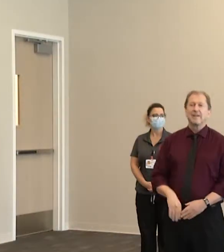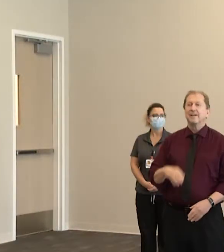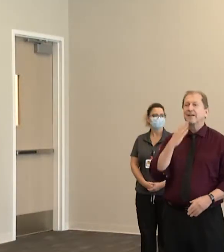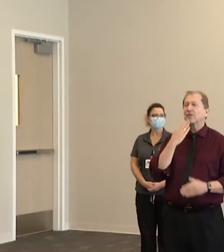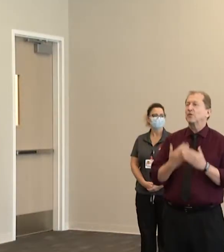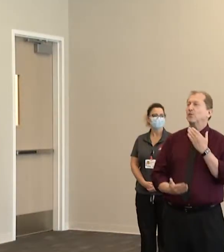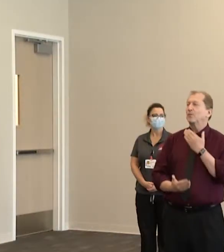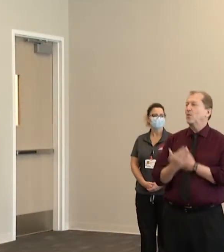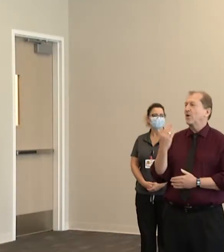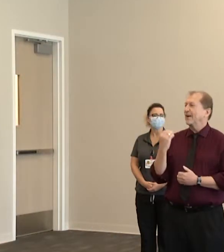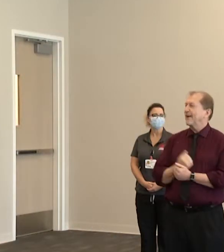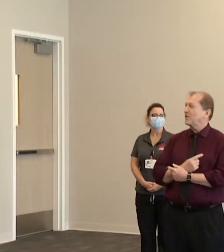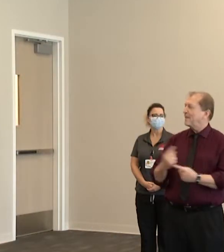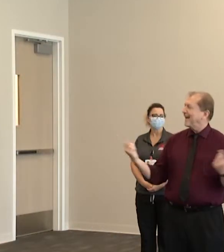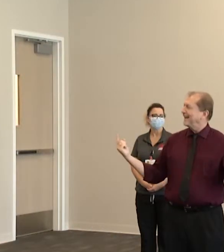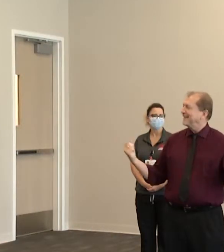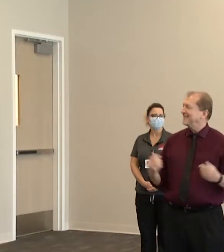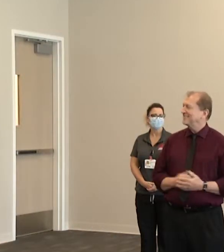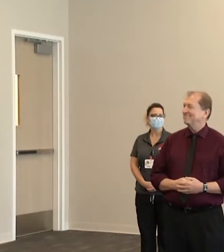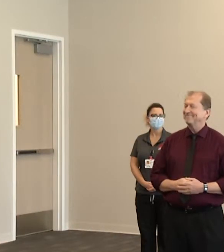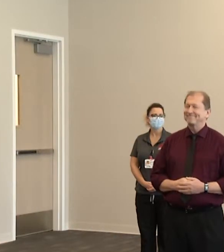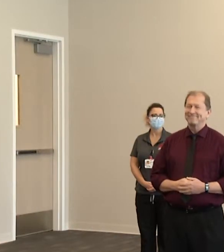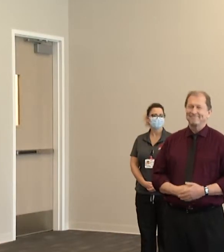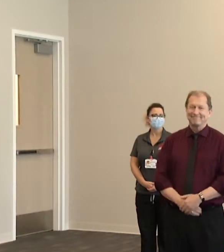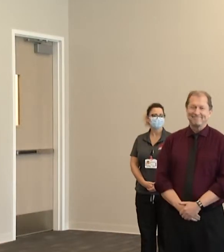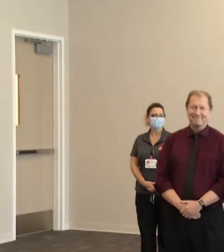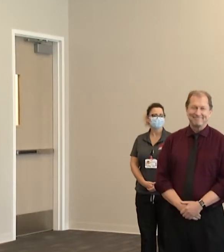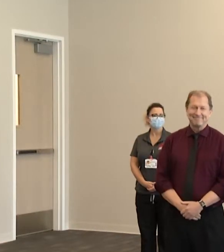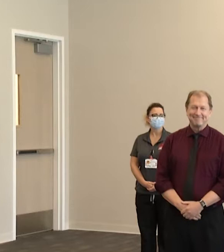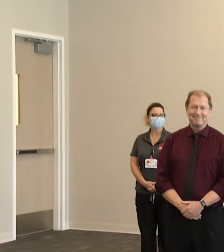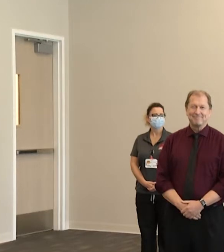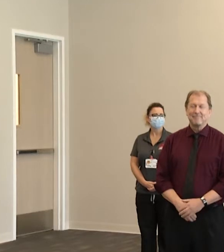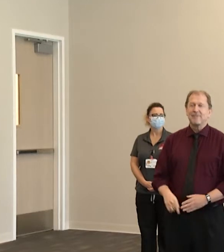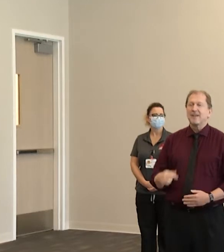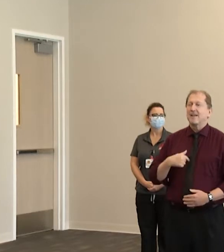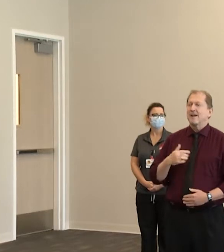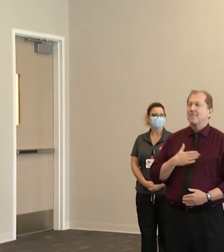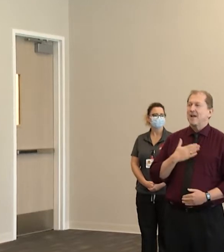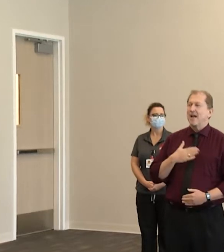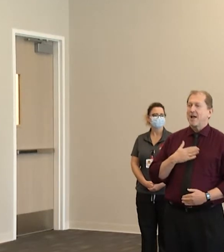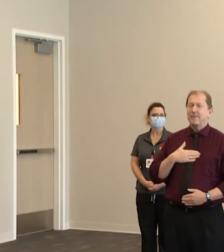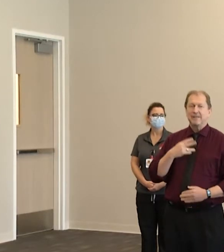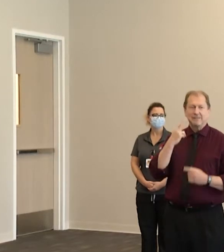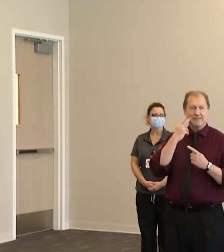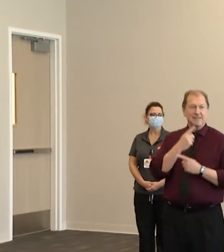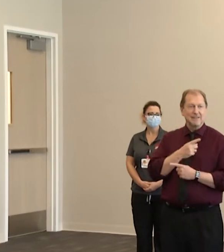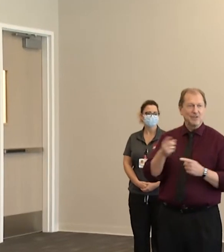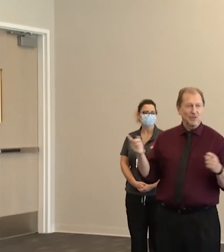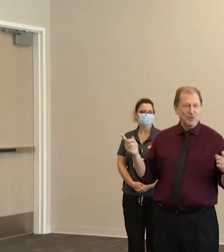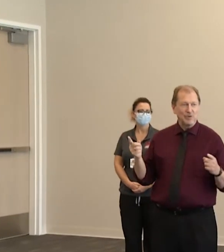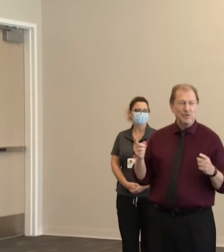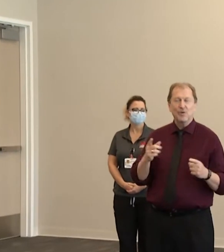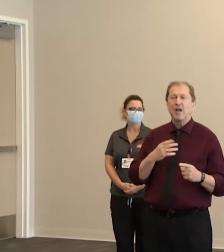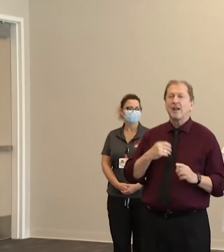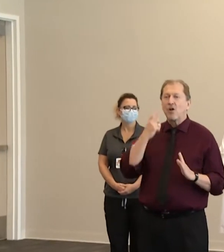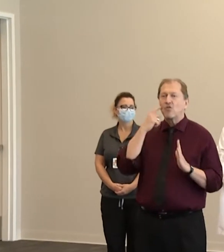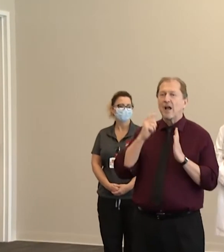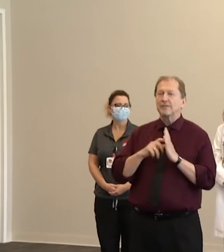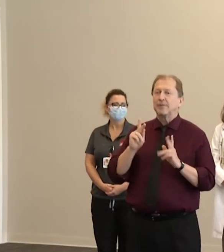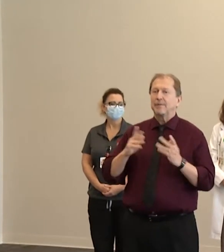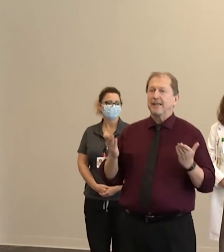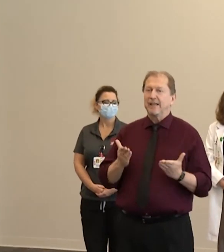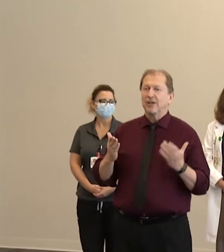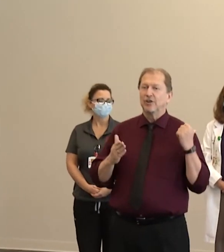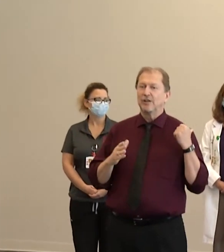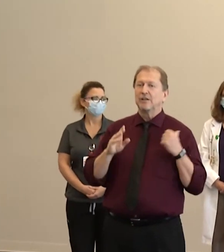Good morning, everybody. Good morning. I'm very grateful to see all of you. I want to introduce the folks who are with us. Dr.